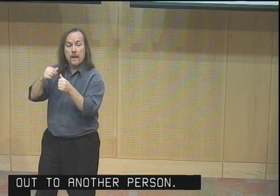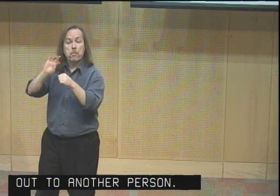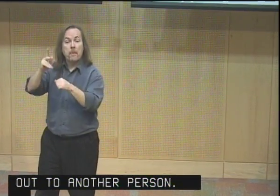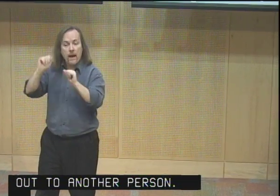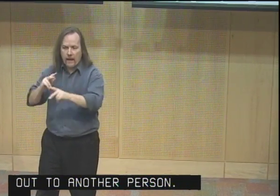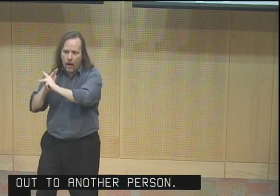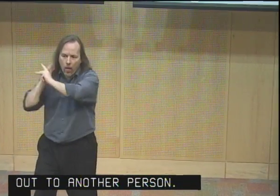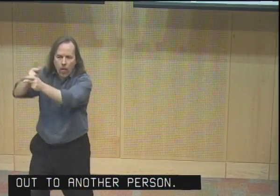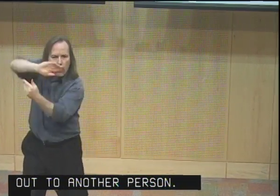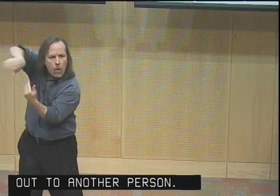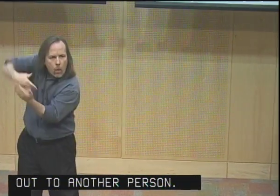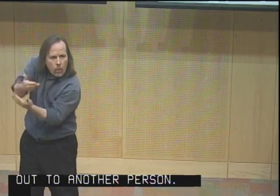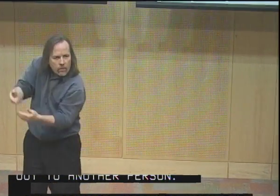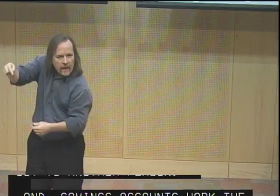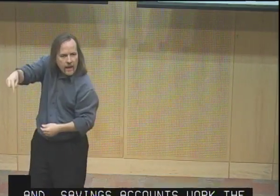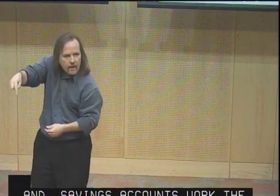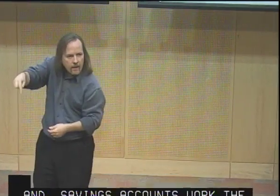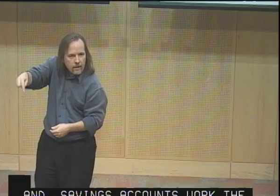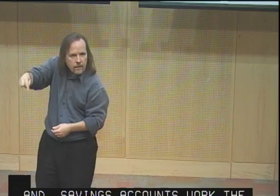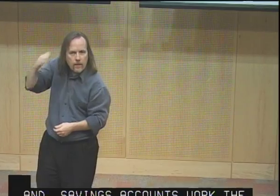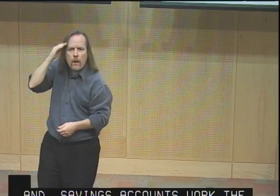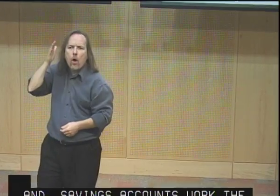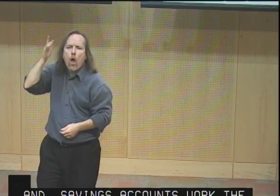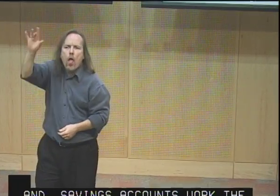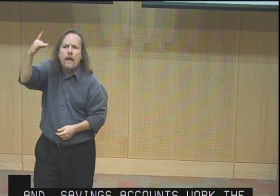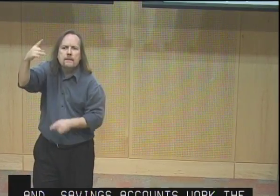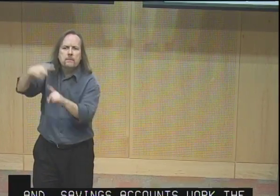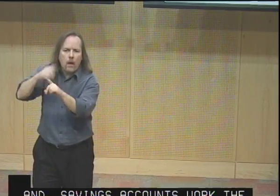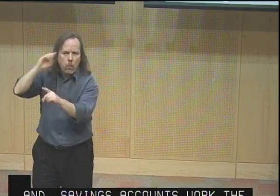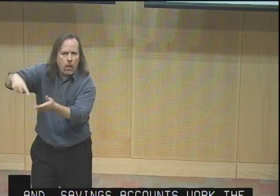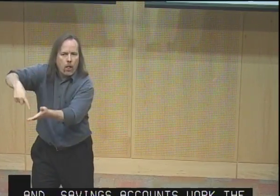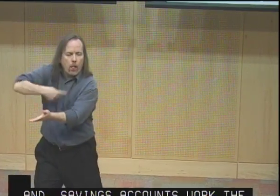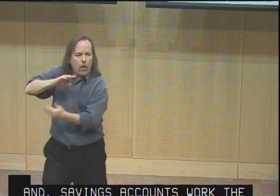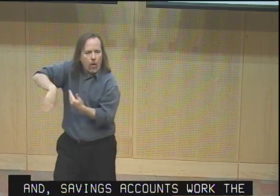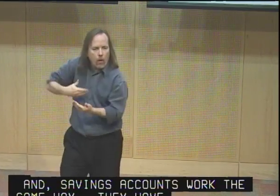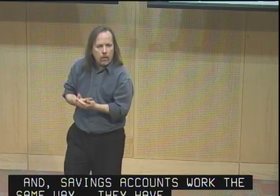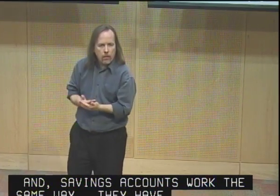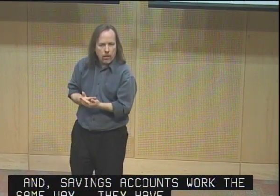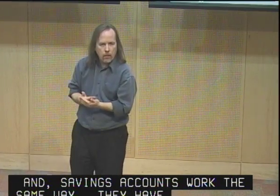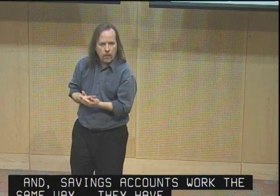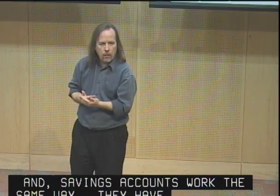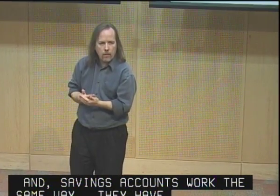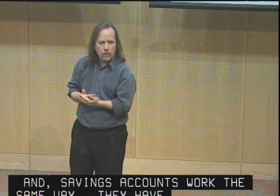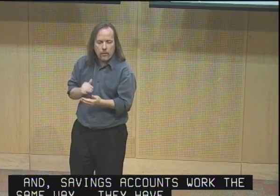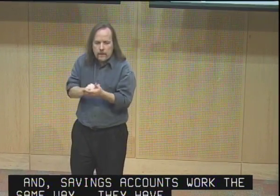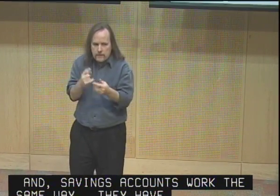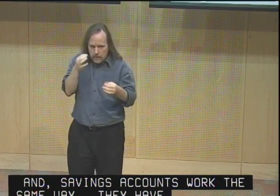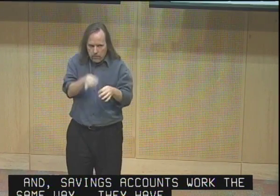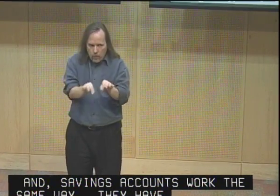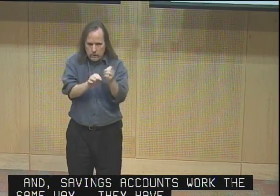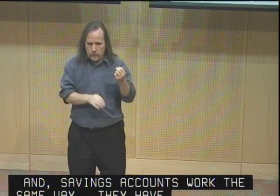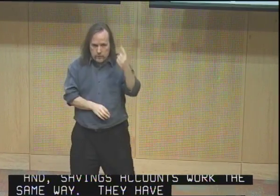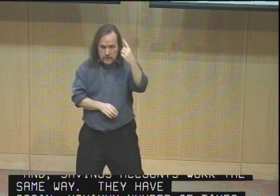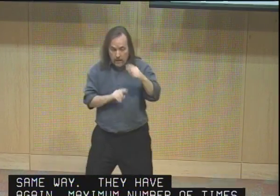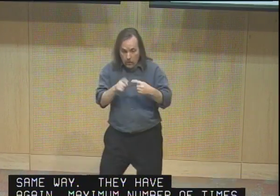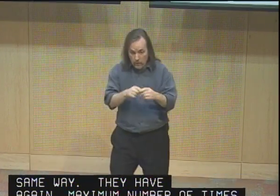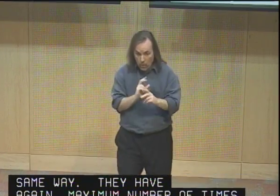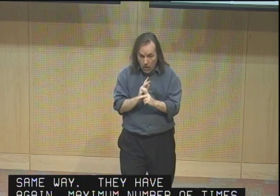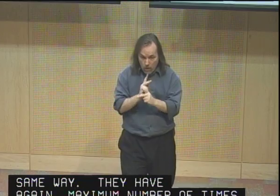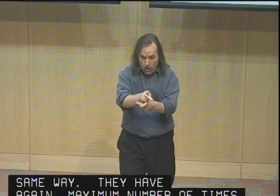maximum number of times you can withdraw money. And then certificates of deposit, you must leave the money in the bank or at that